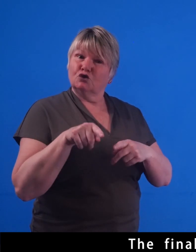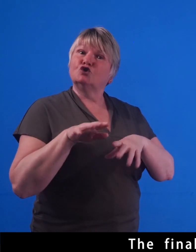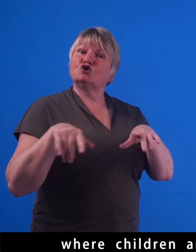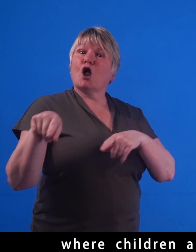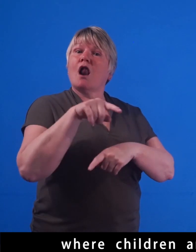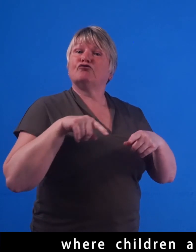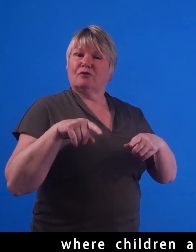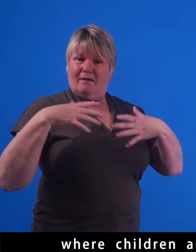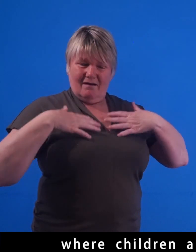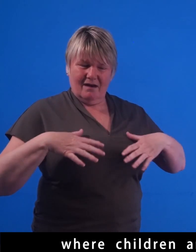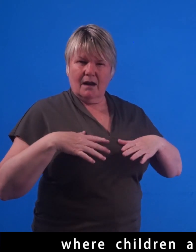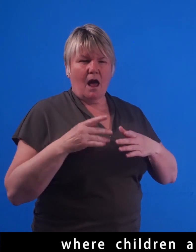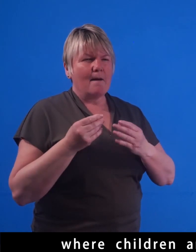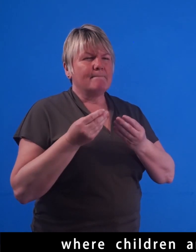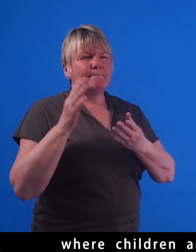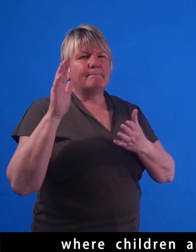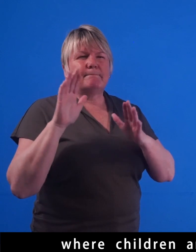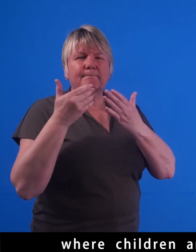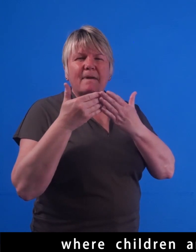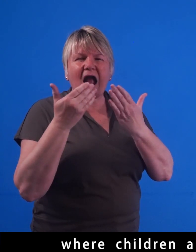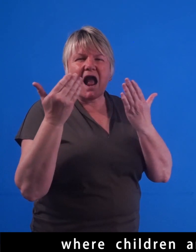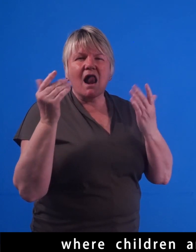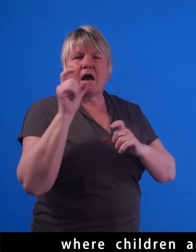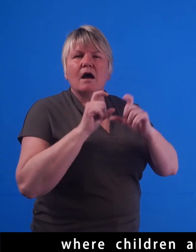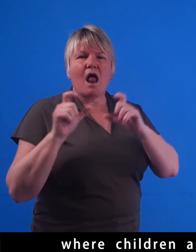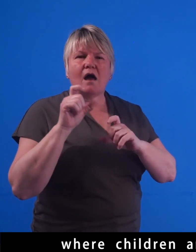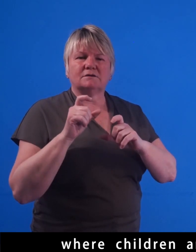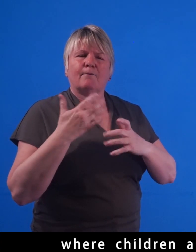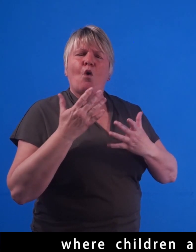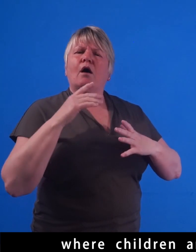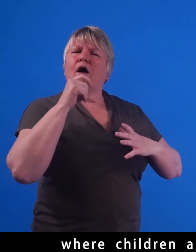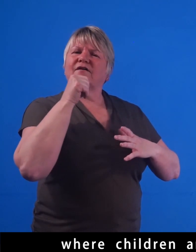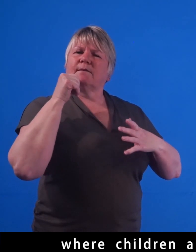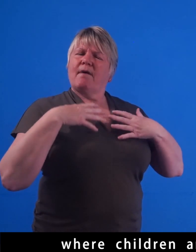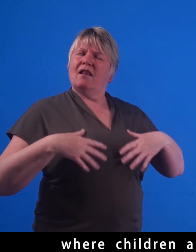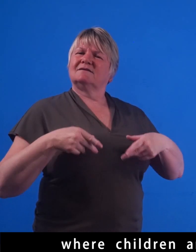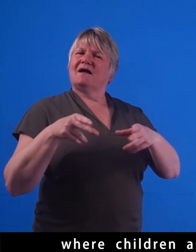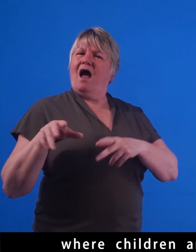where children are dressed in pale colours and more comfortable styles.